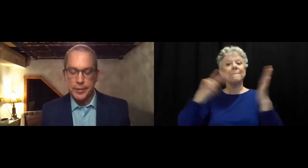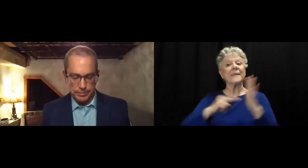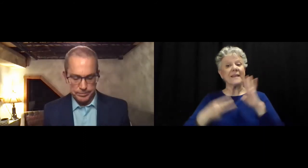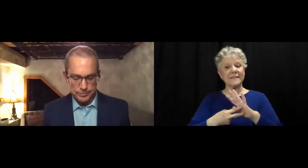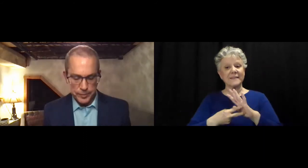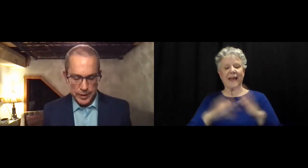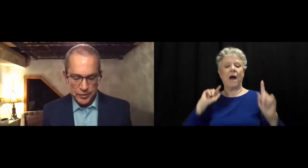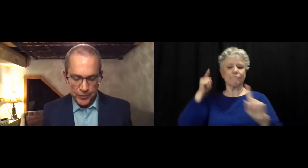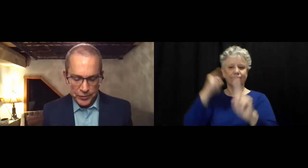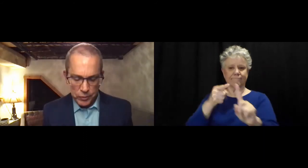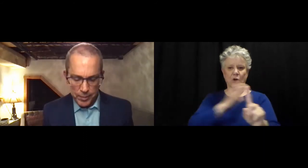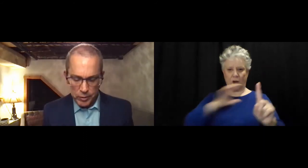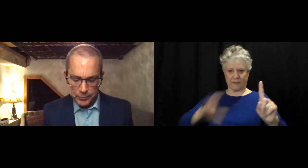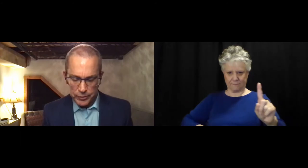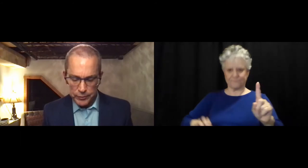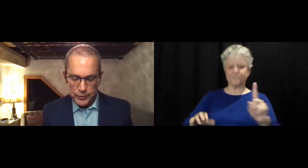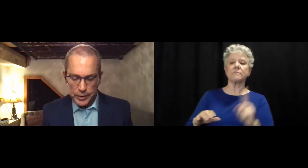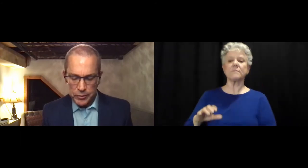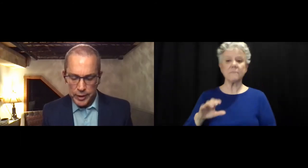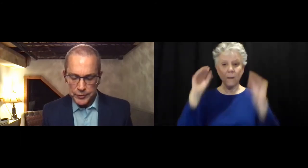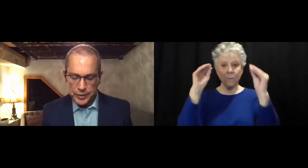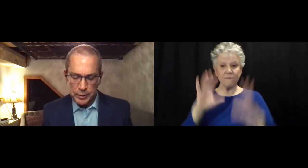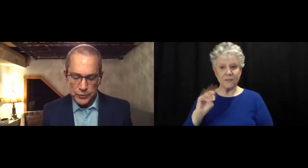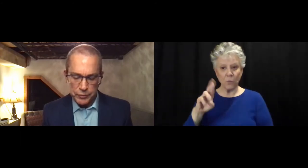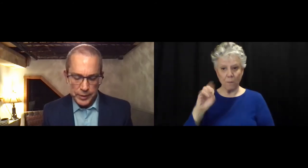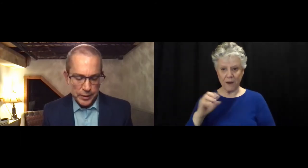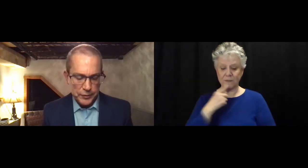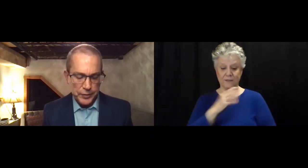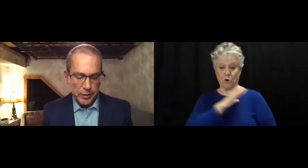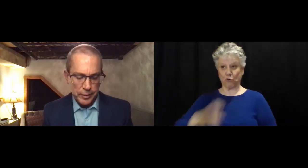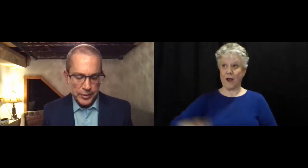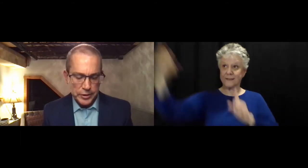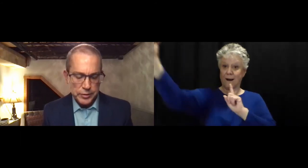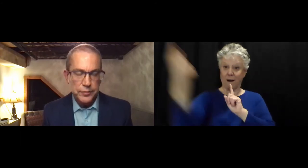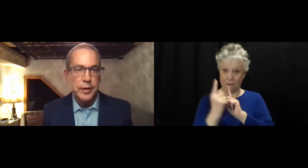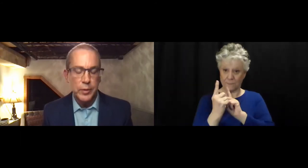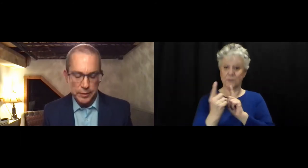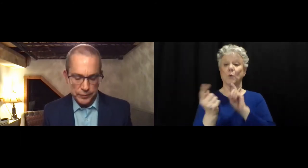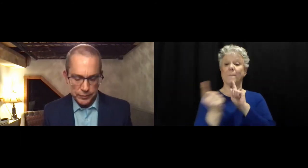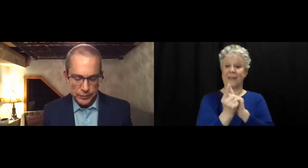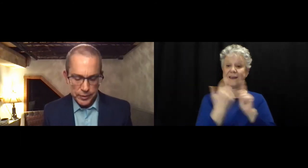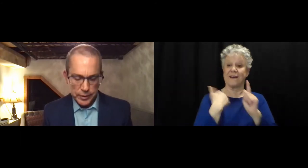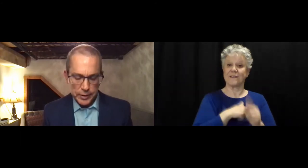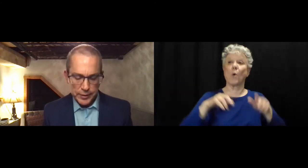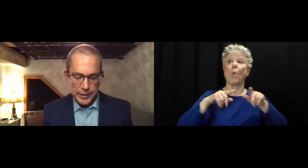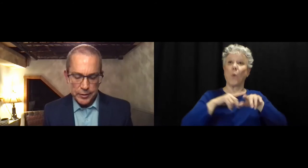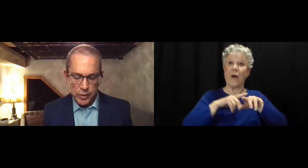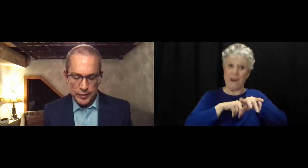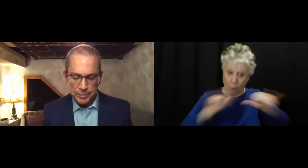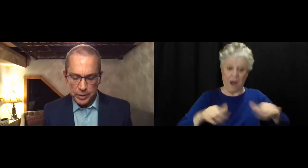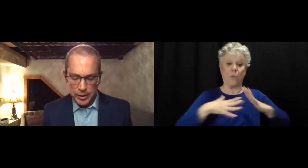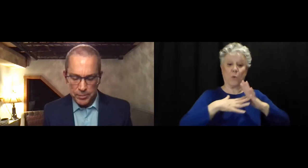Christ. As Professor Romero observes, Christ comes to meet us in our limitations and weaknesses.